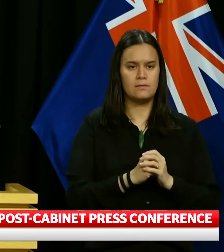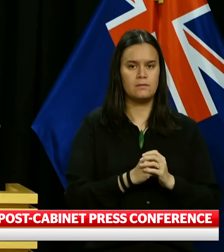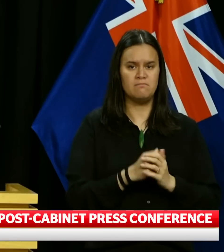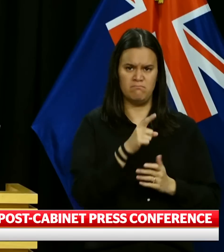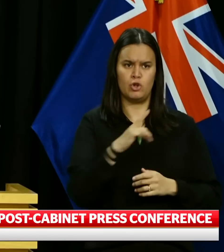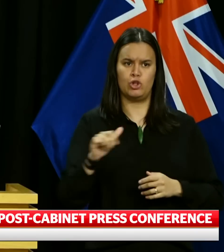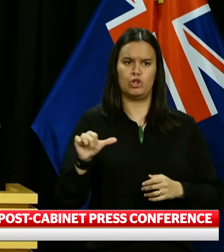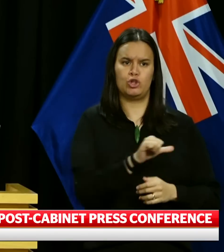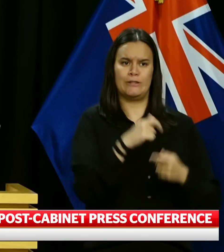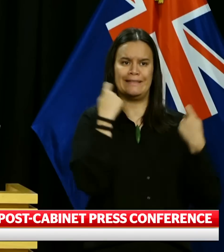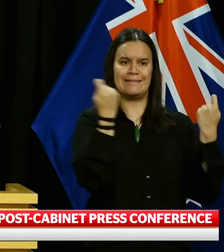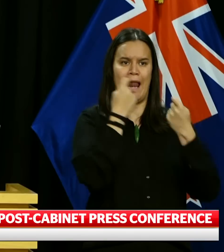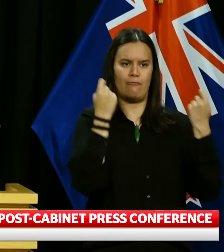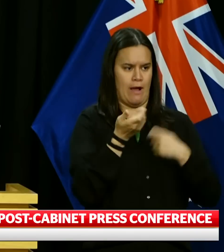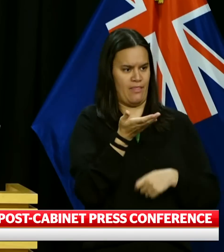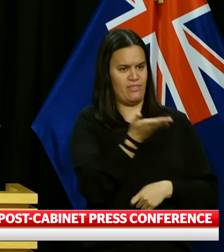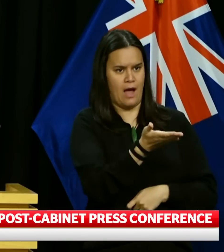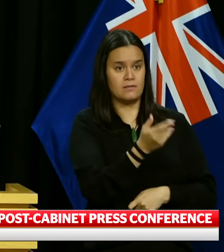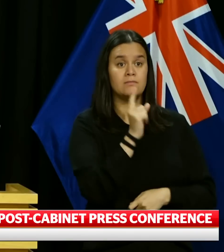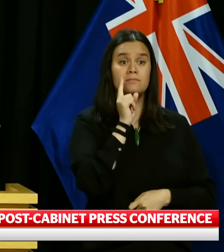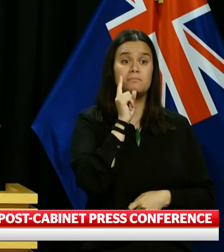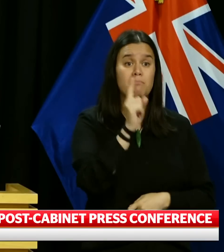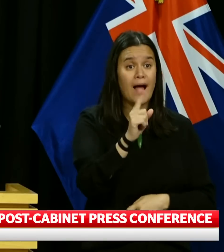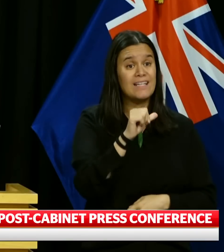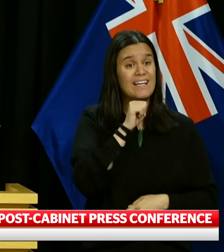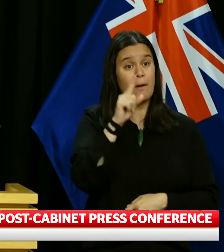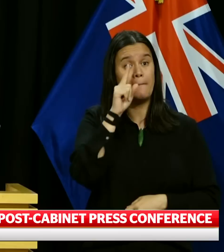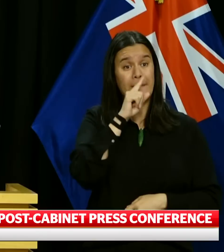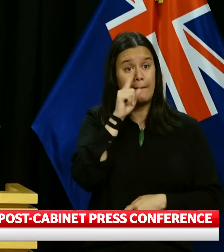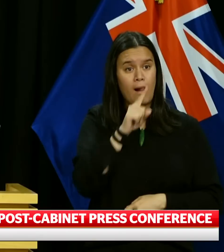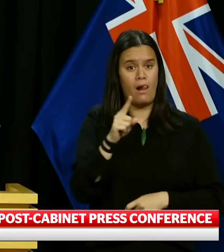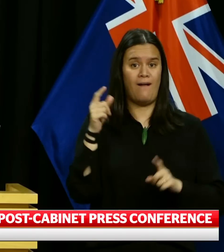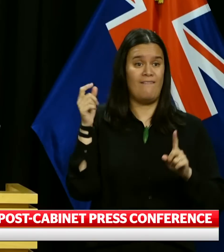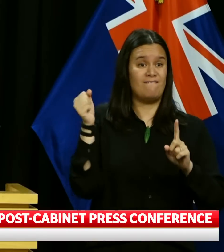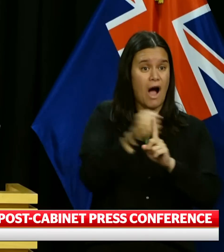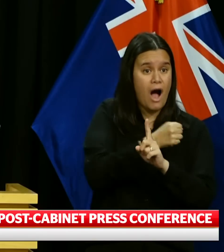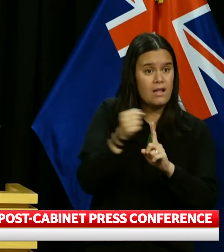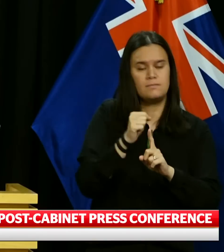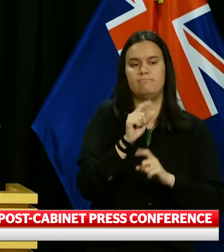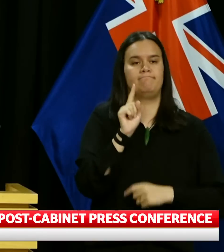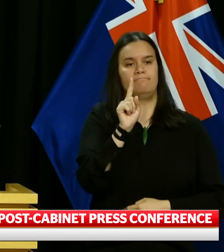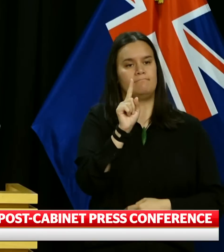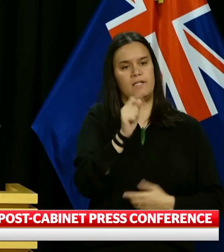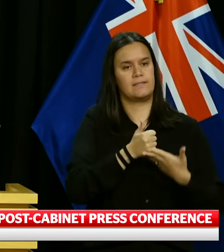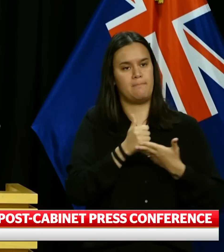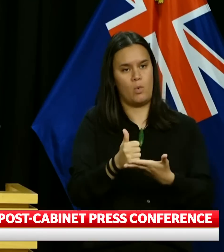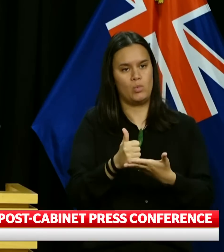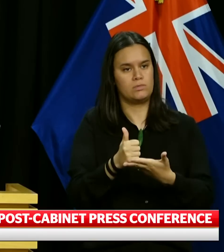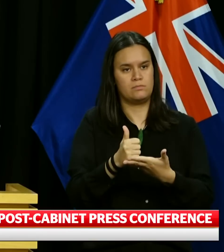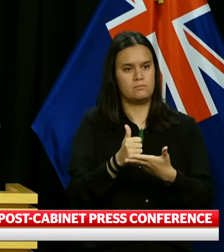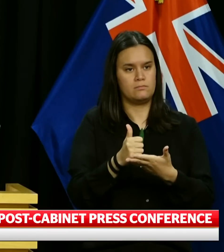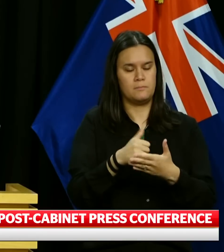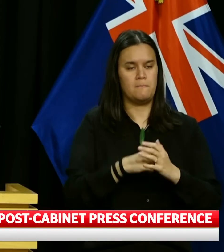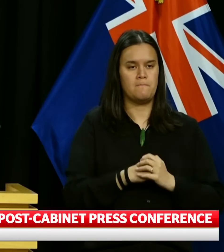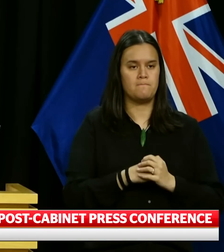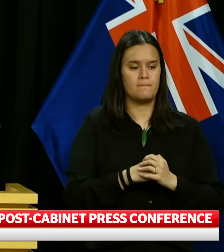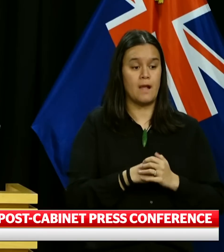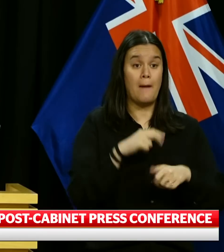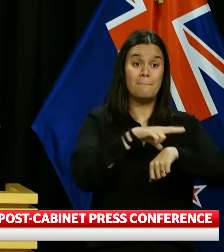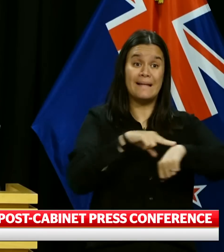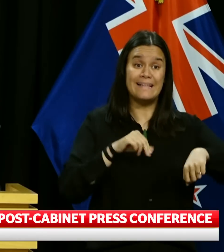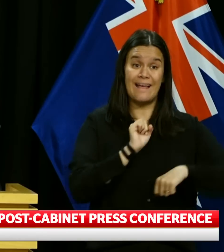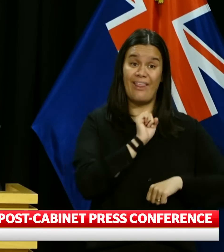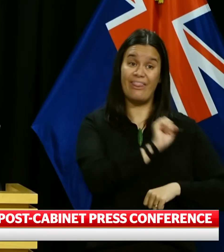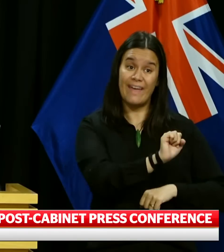should celebrate. As I've said, I'll never support people who resort to violence. In terms of the police response, that's, I think, as we've